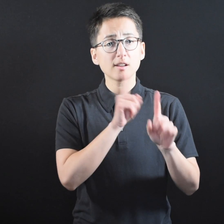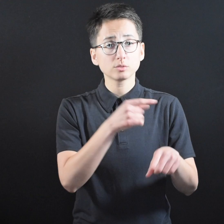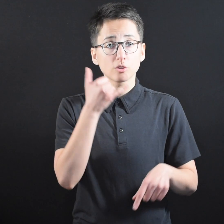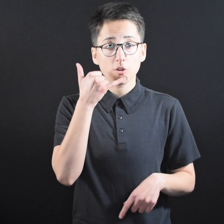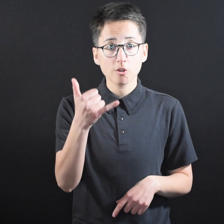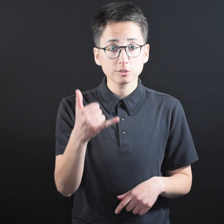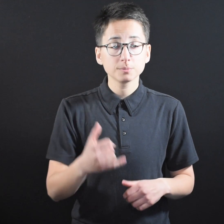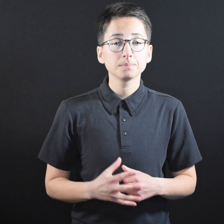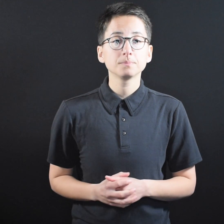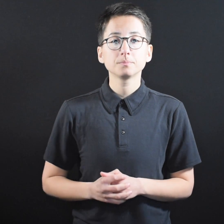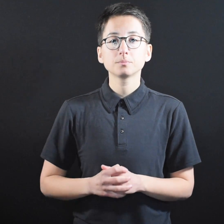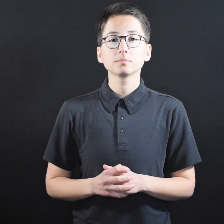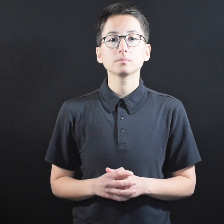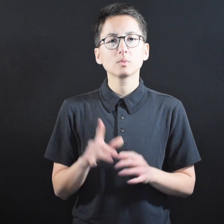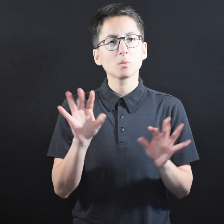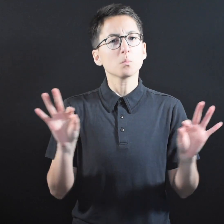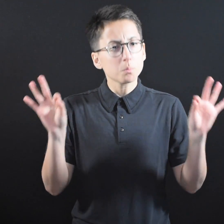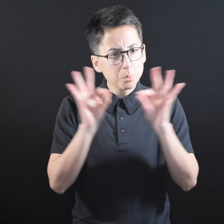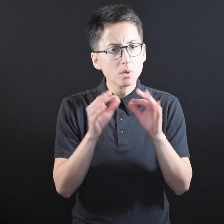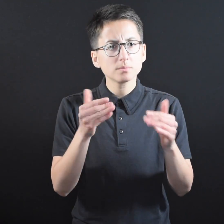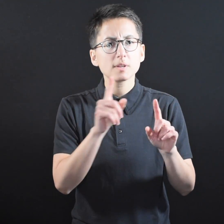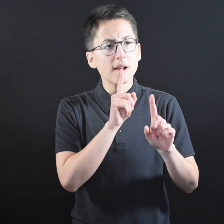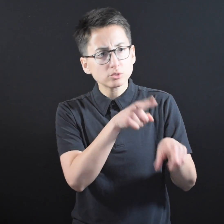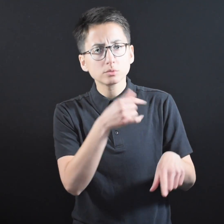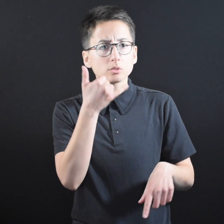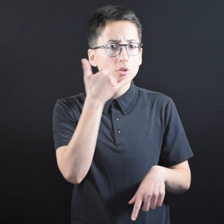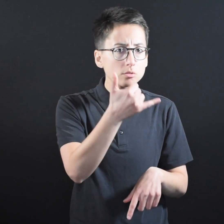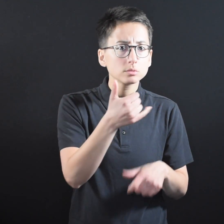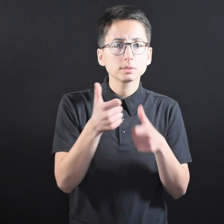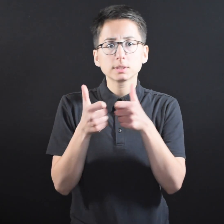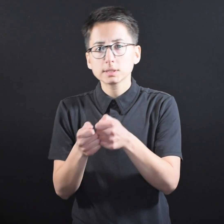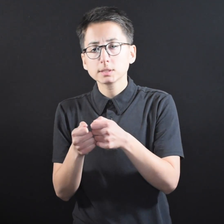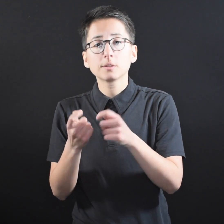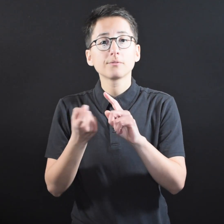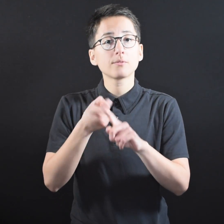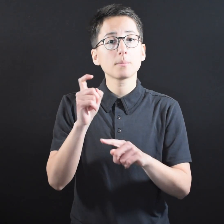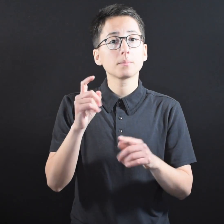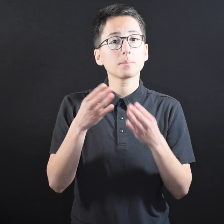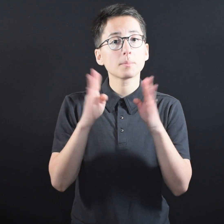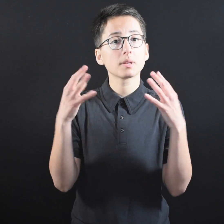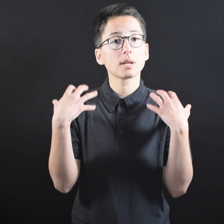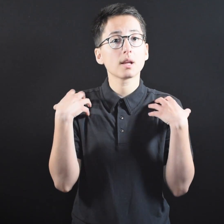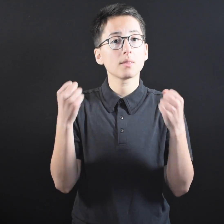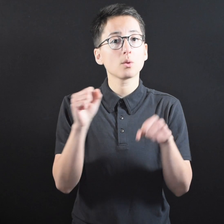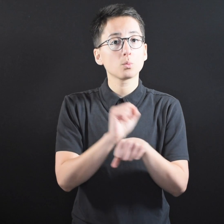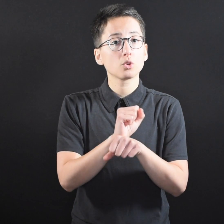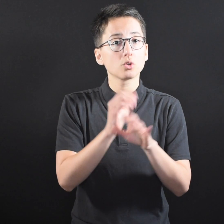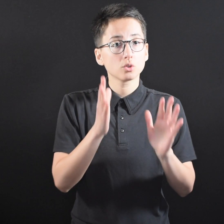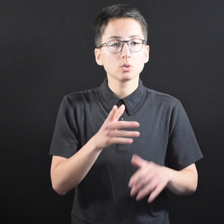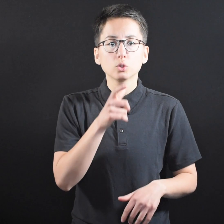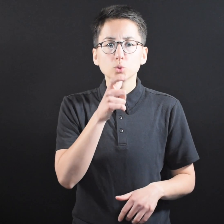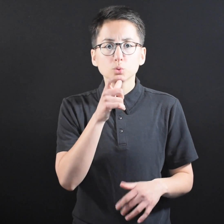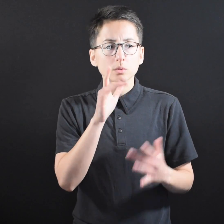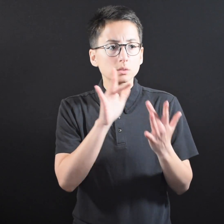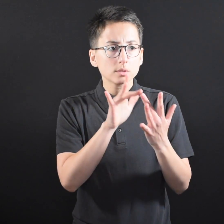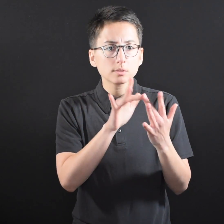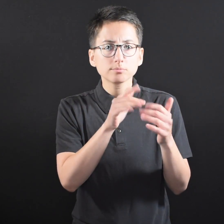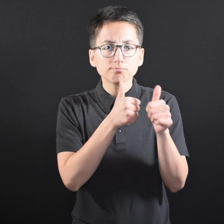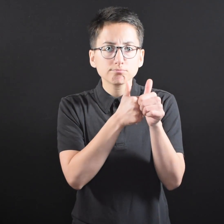Answer the call. It is important to answer telephone calls or text messages from public health workers doing